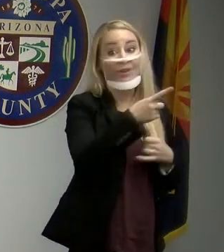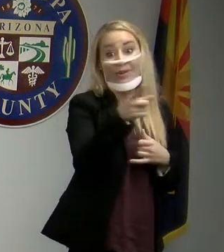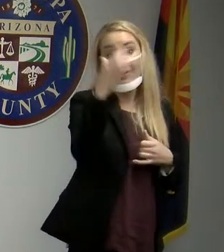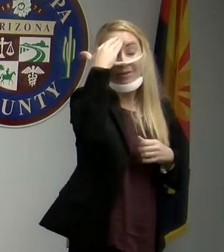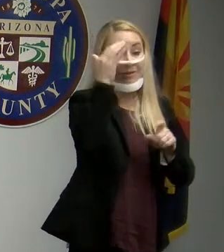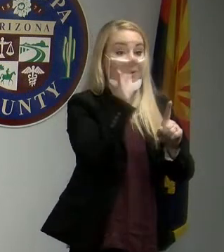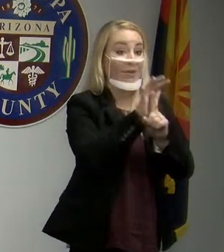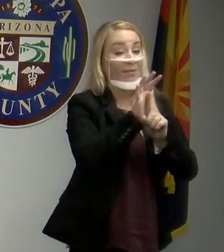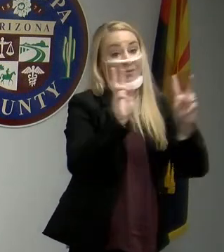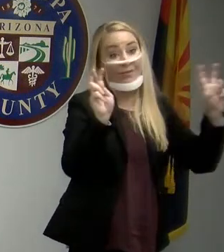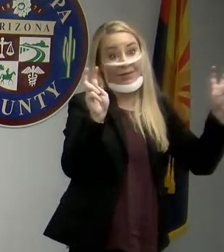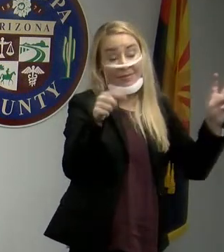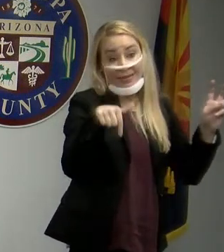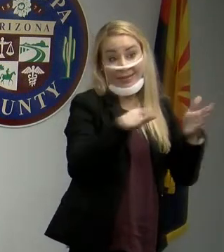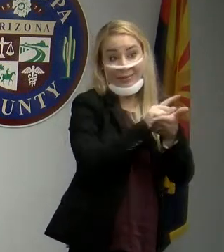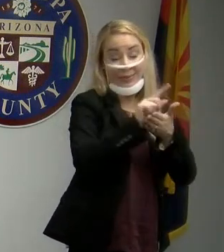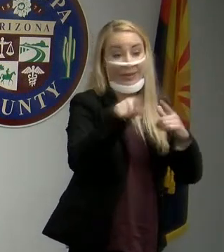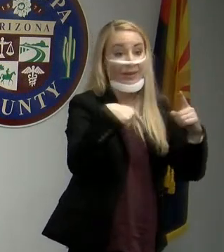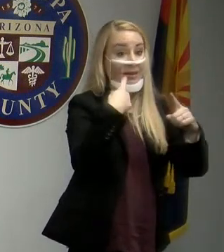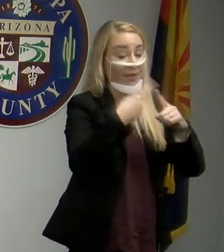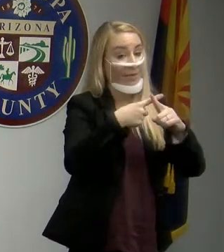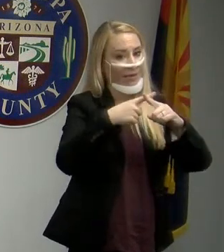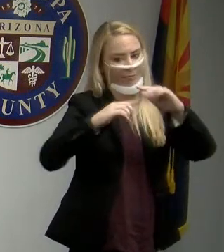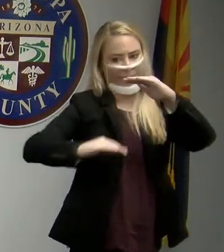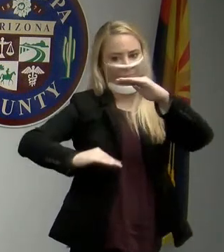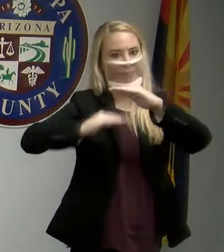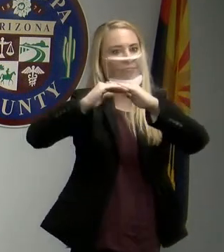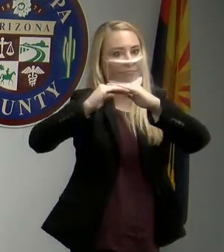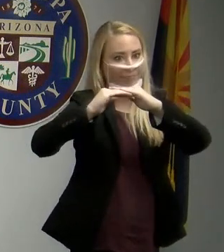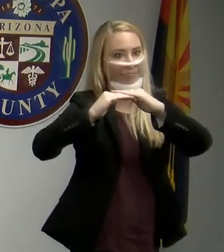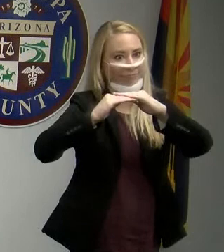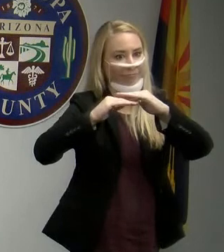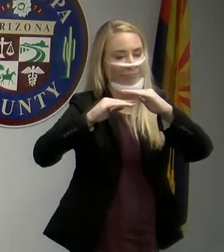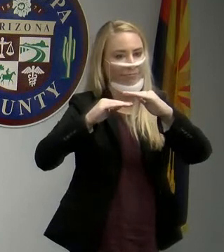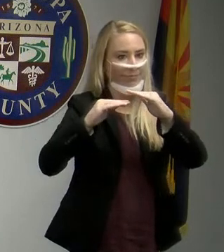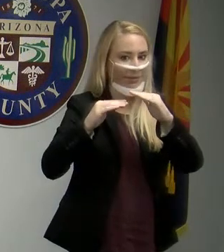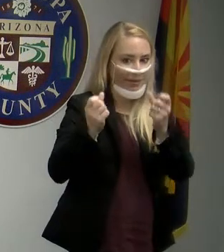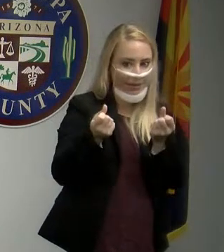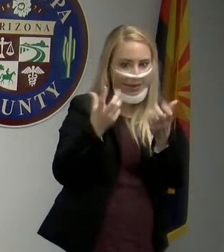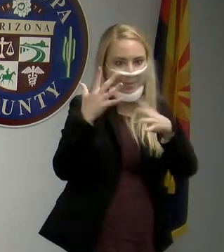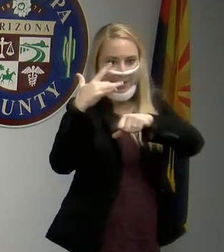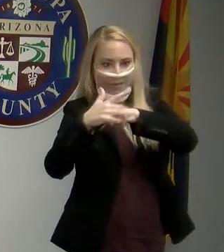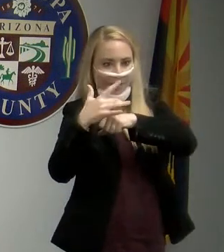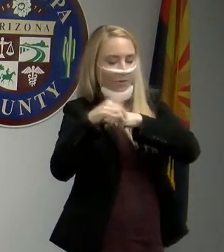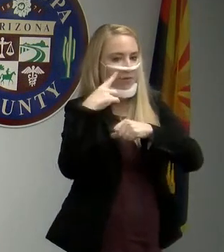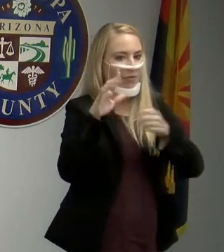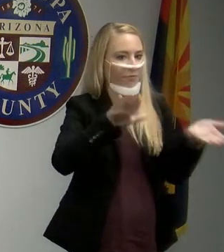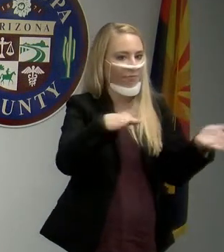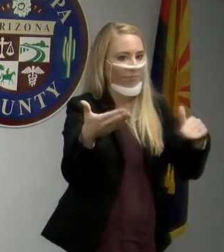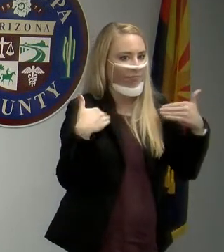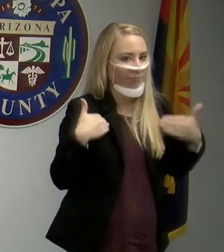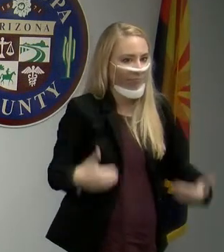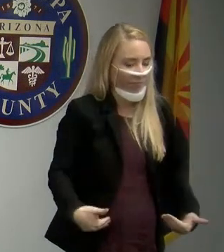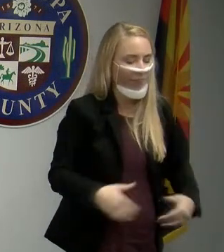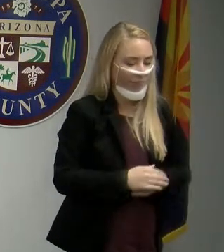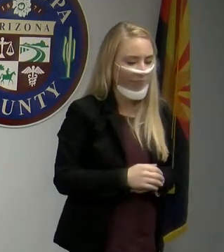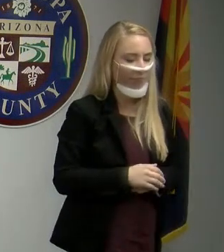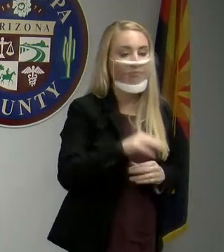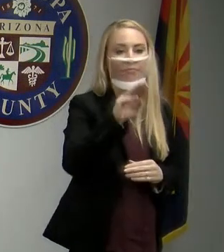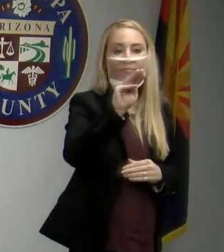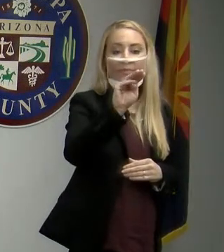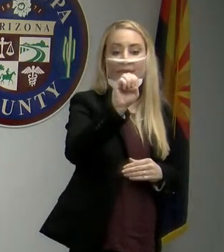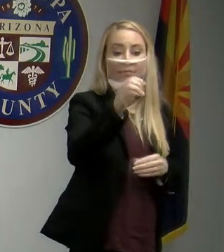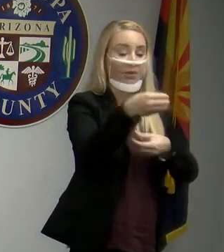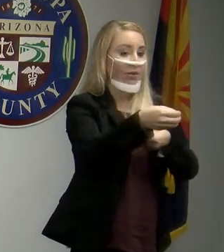since Friday and then again this week after I was asked that question of ABC 15 yesterday. The Medical Examiner's Office has a